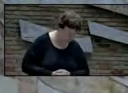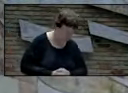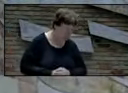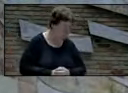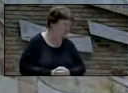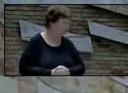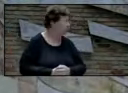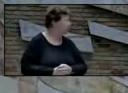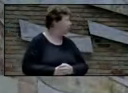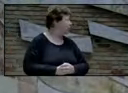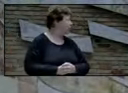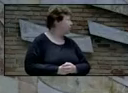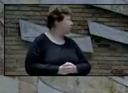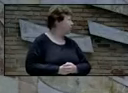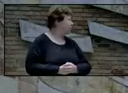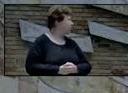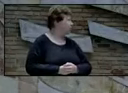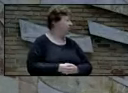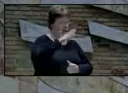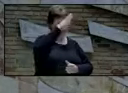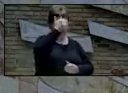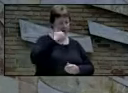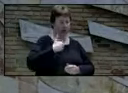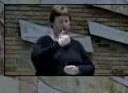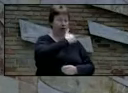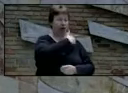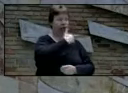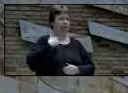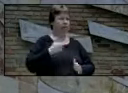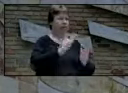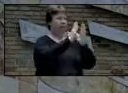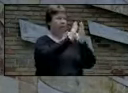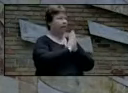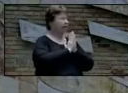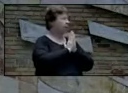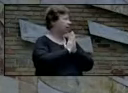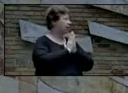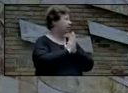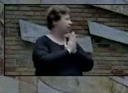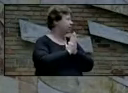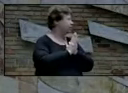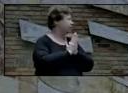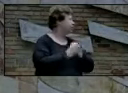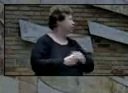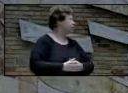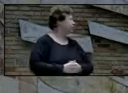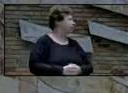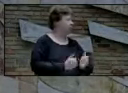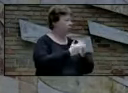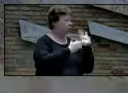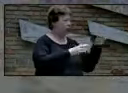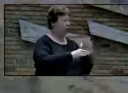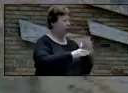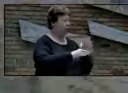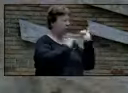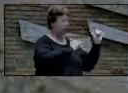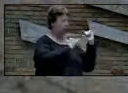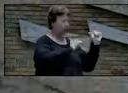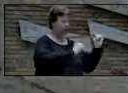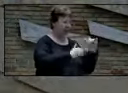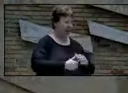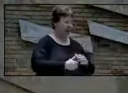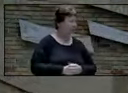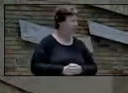world. In the name of the Father, and of the Son, and of the Holy Spirit. Amen. The Lord be with you. And with your